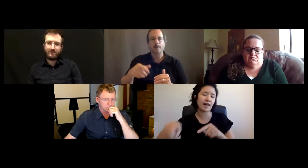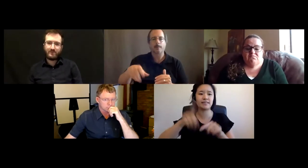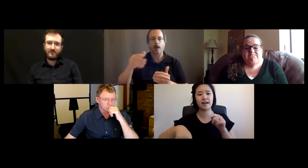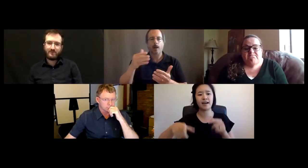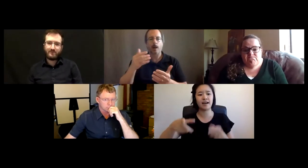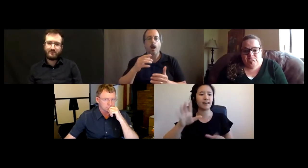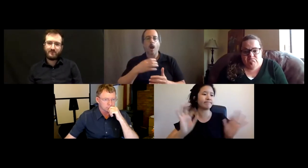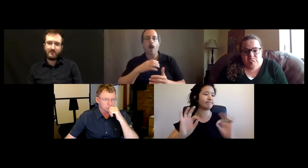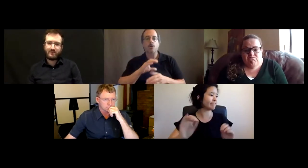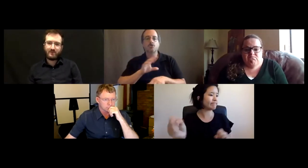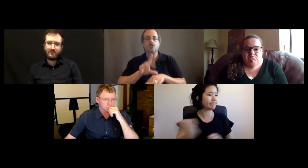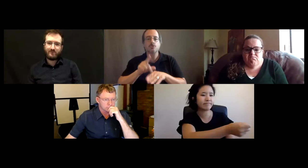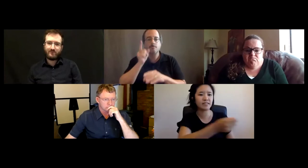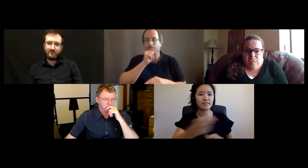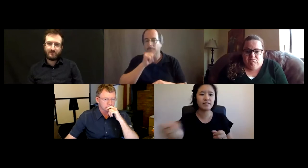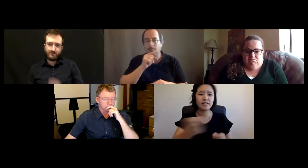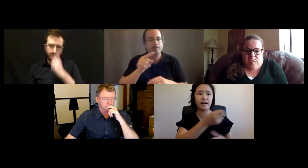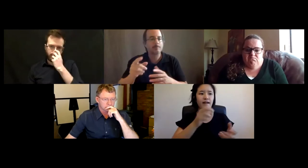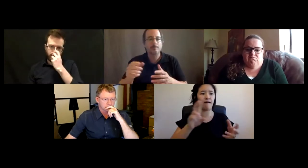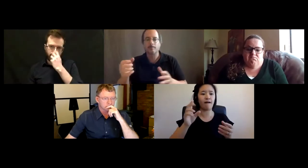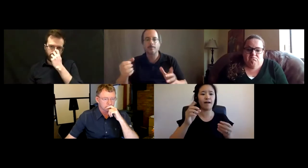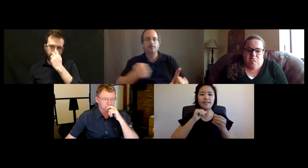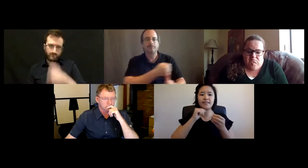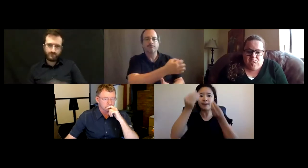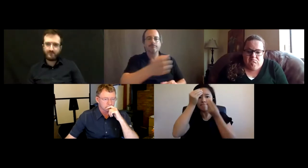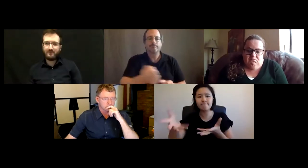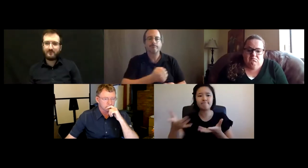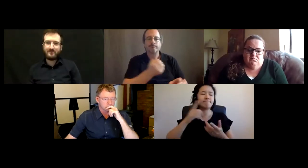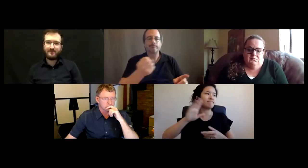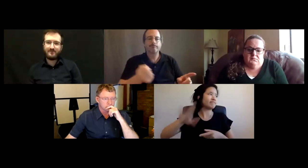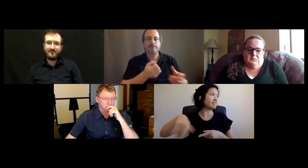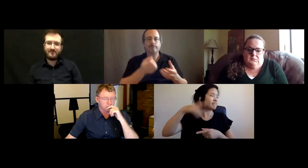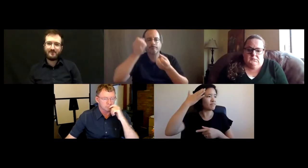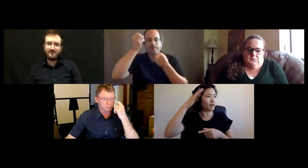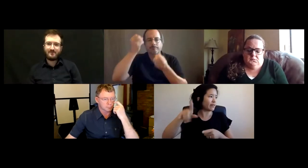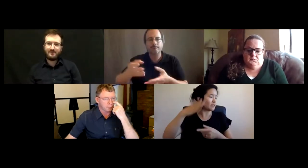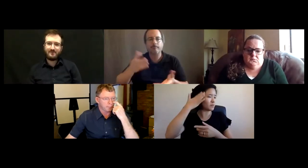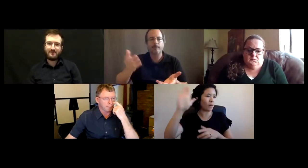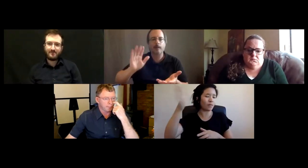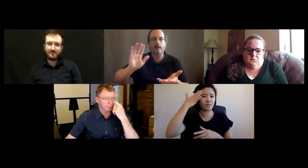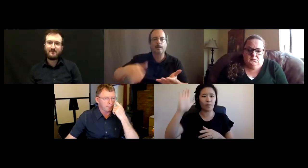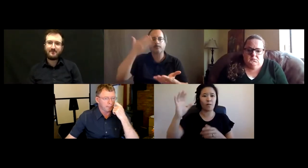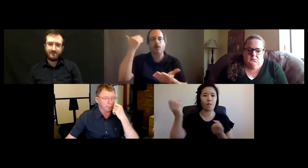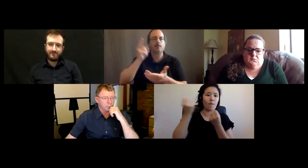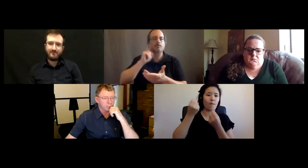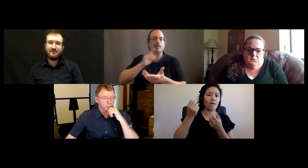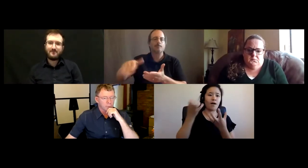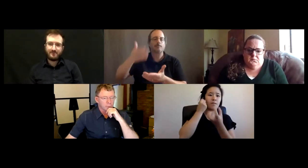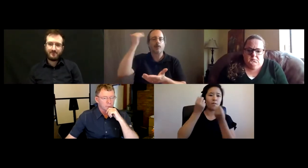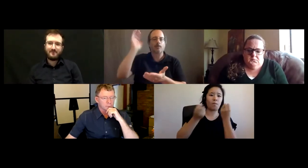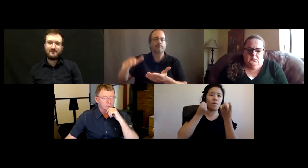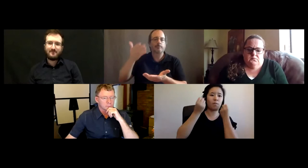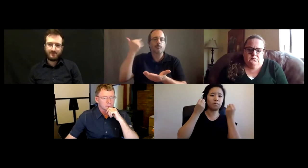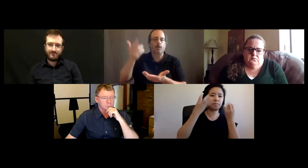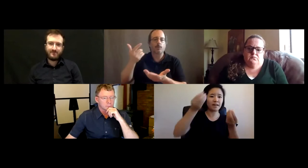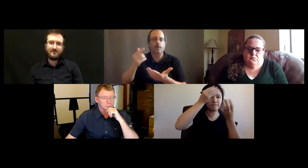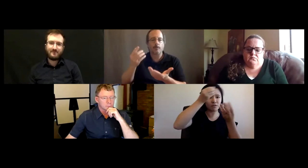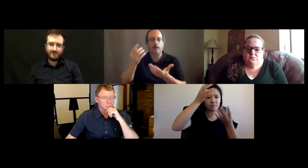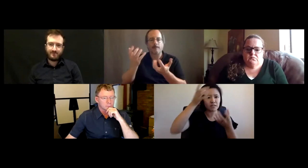limited. There's an understanding or a myth that deaf people can't have higher education, that they can't do